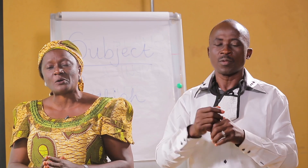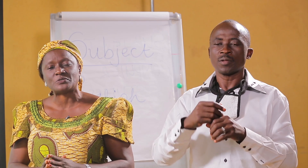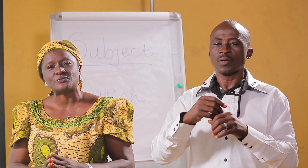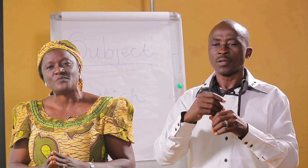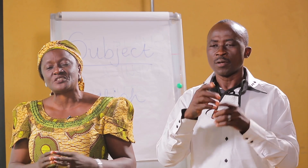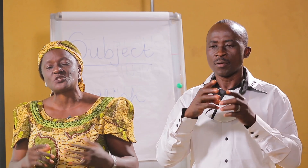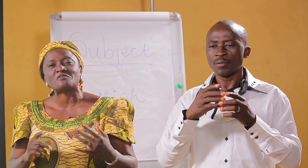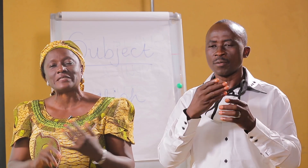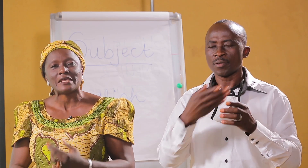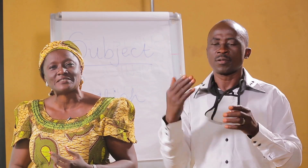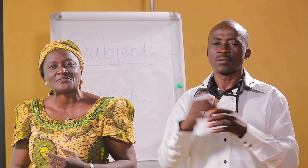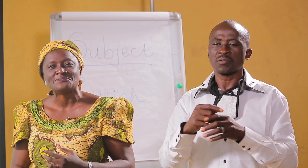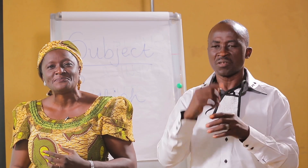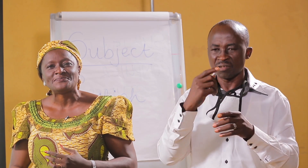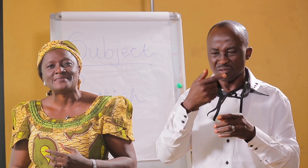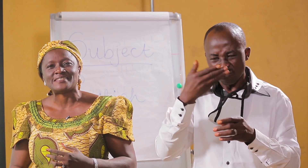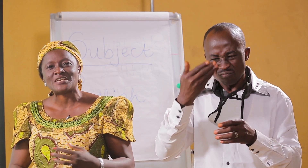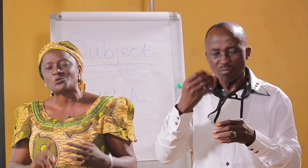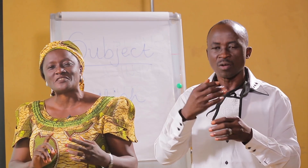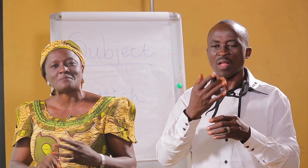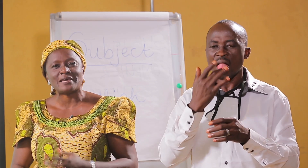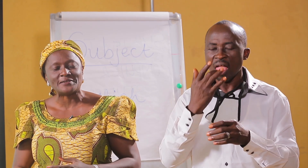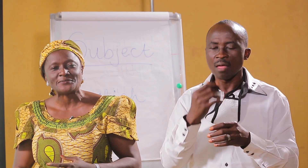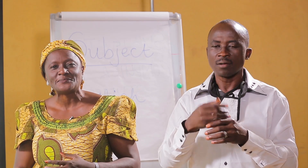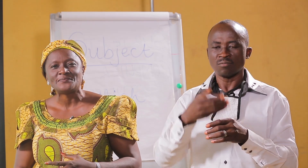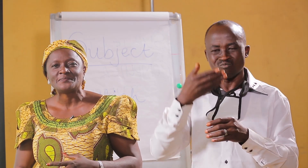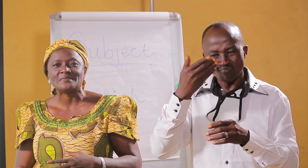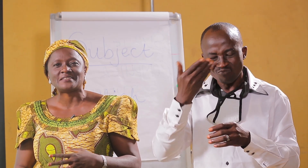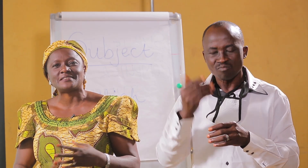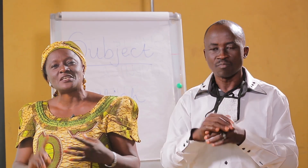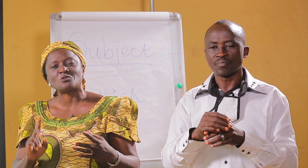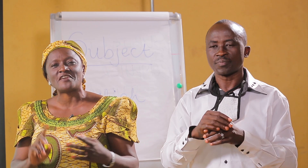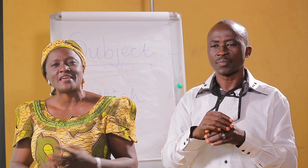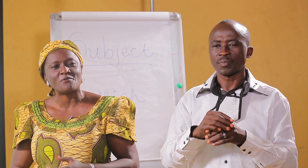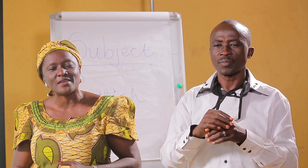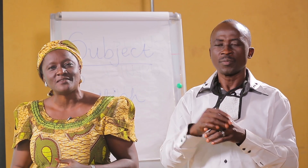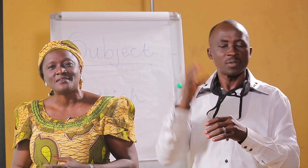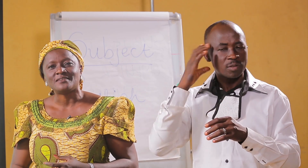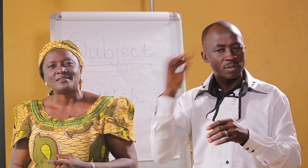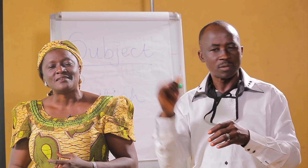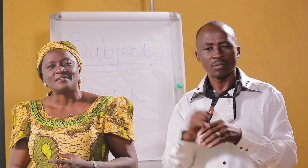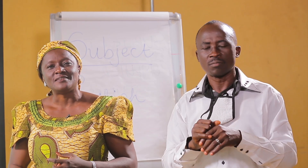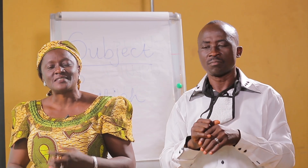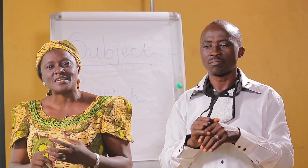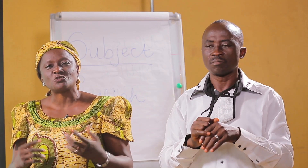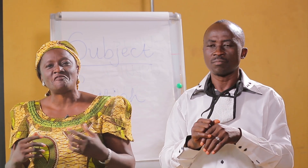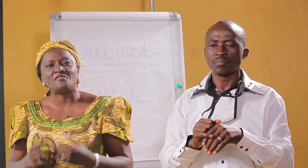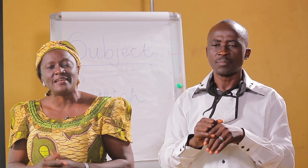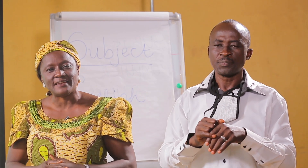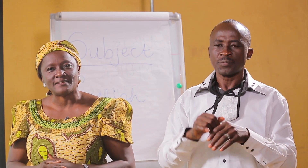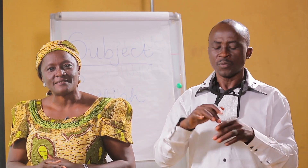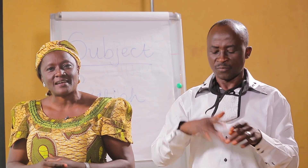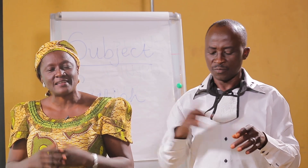talking about the sense of taste, the sense of smell, the sense of hearing, the sense